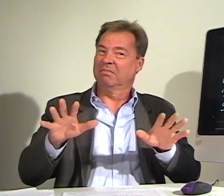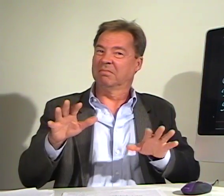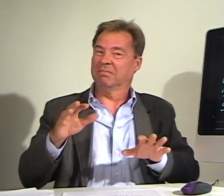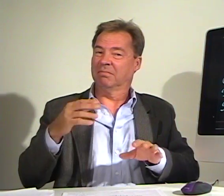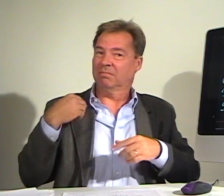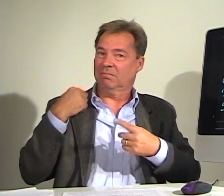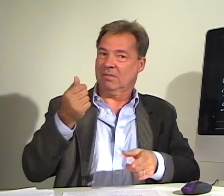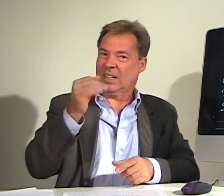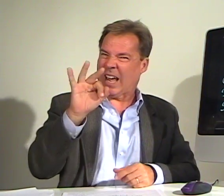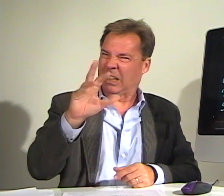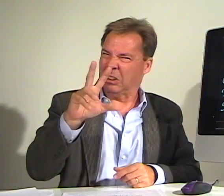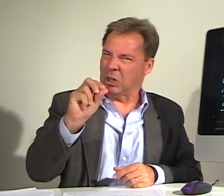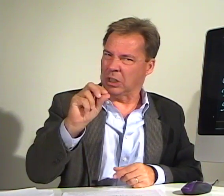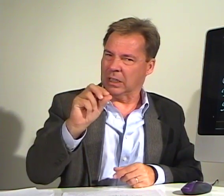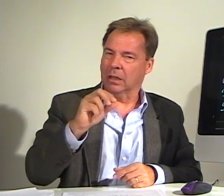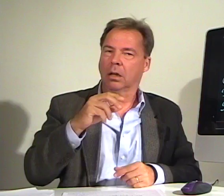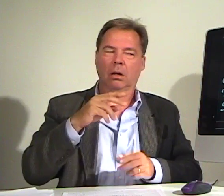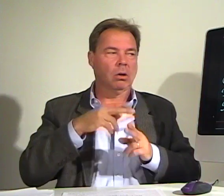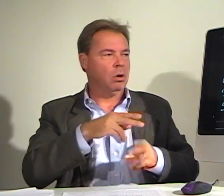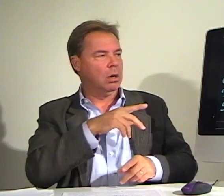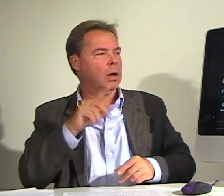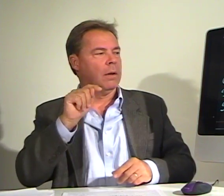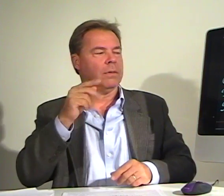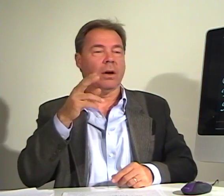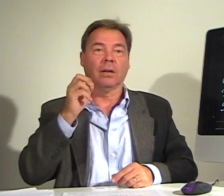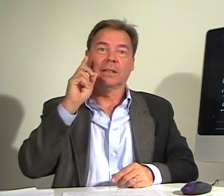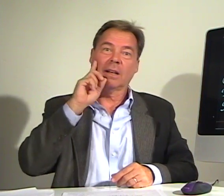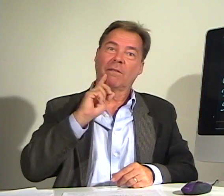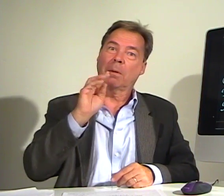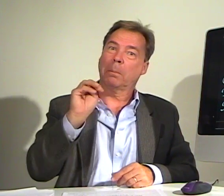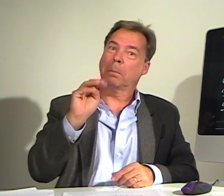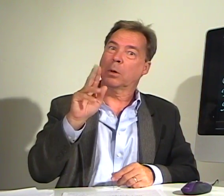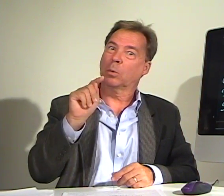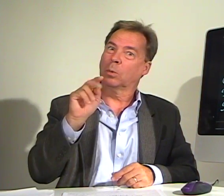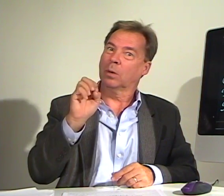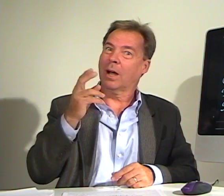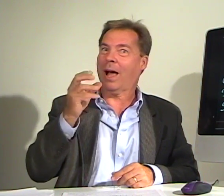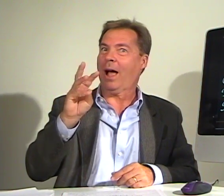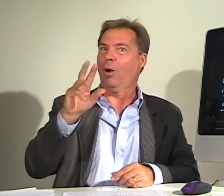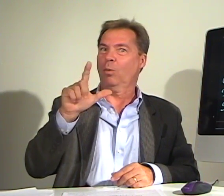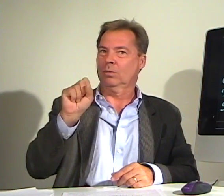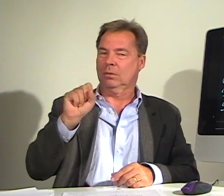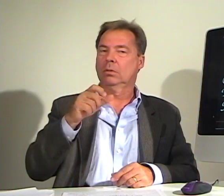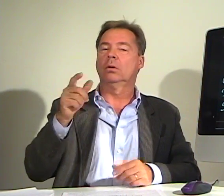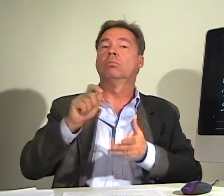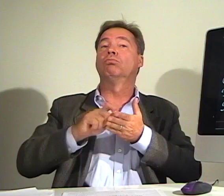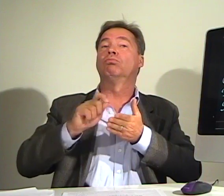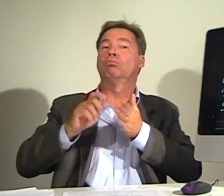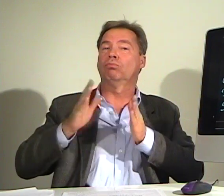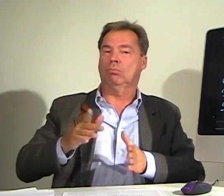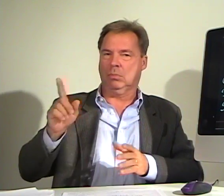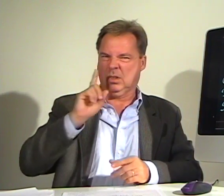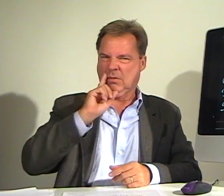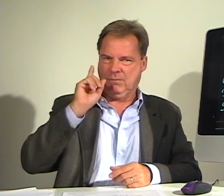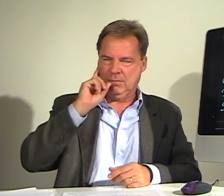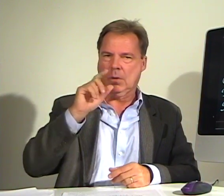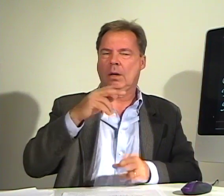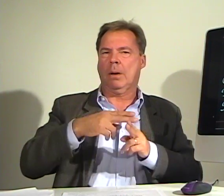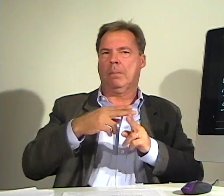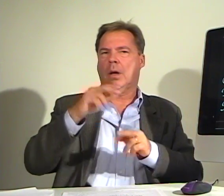So here we see the book that came out in the 1930s called The Deaf Mute Howls, and it was written by